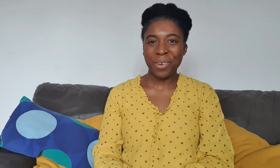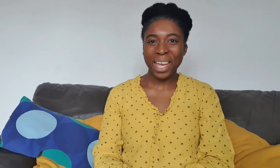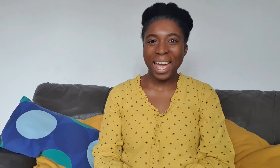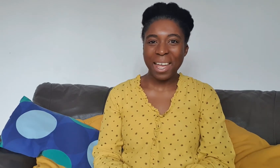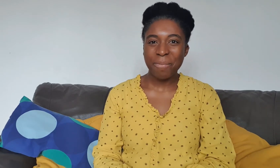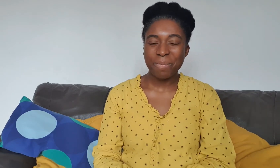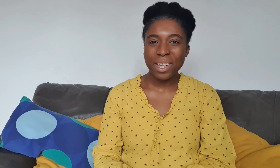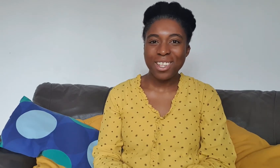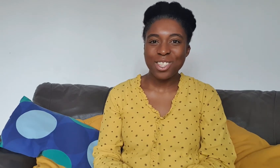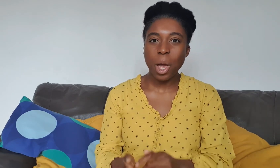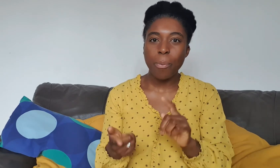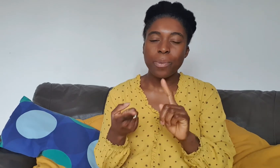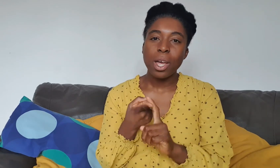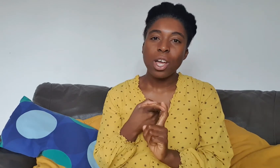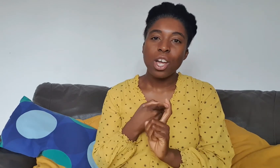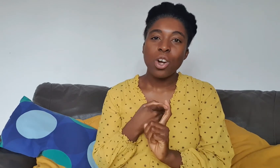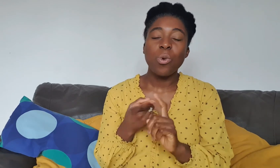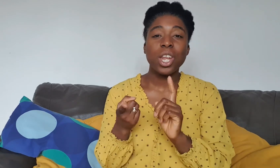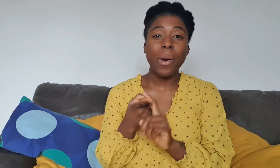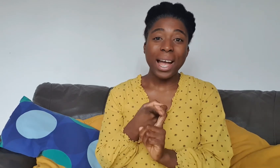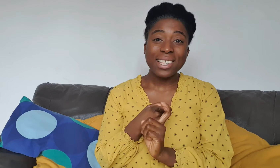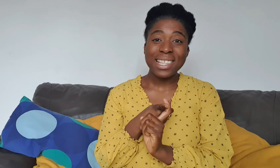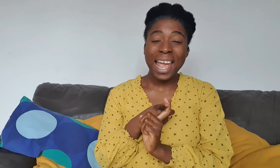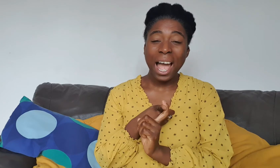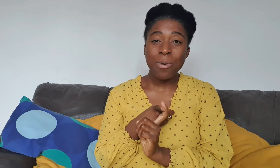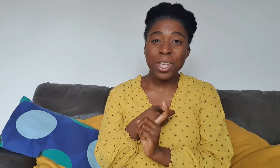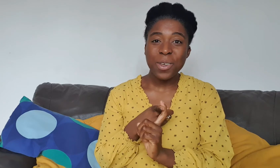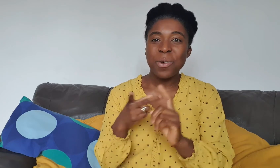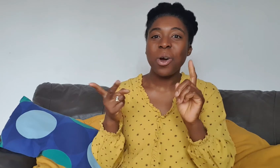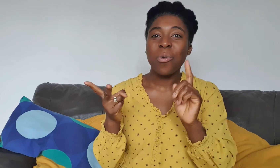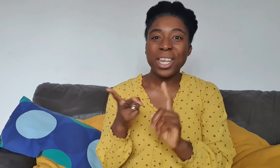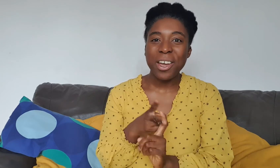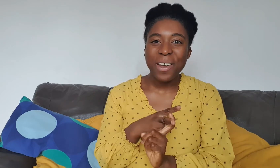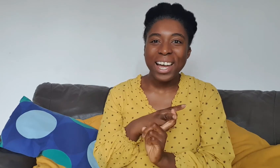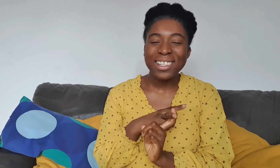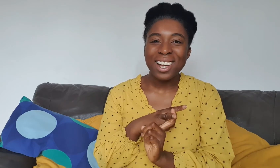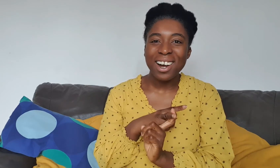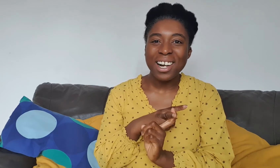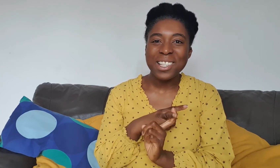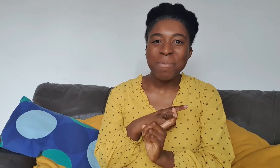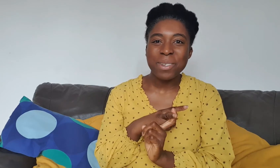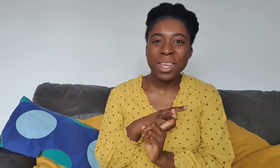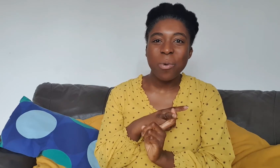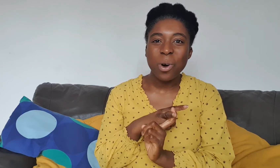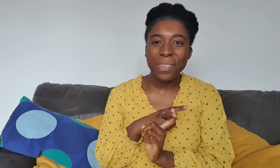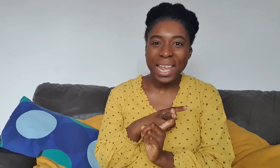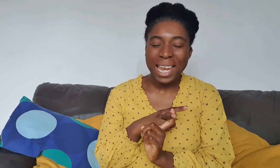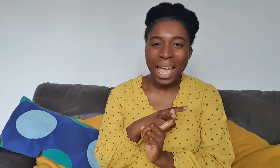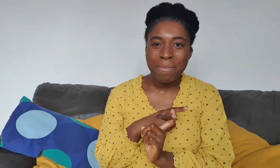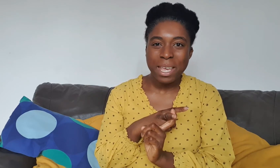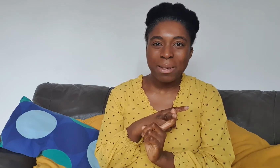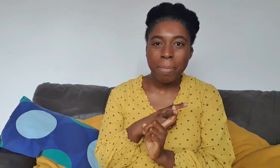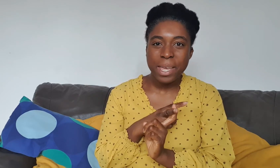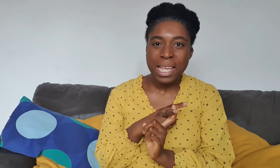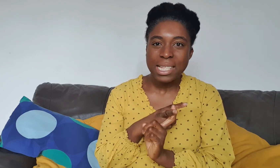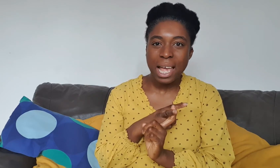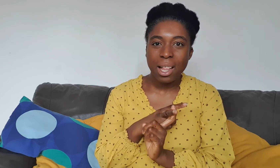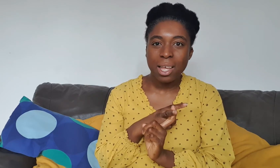Okay, so we know how to say how are you. We know how to ask somebody what their name is in BSL. The